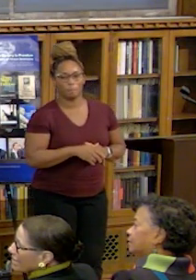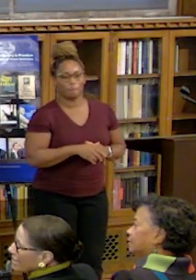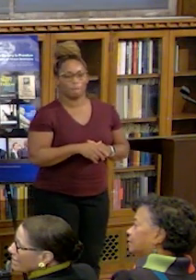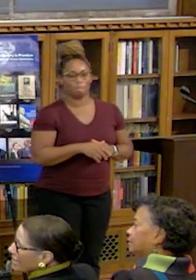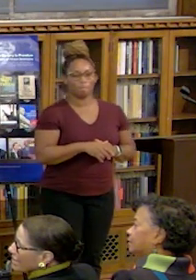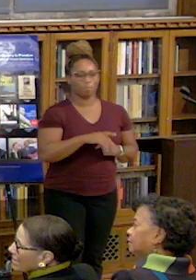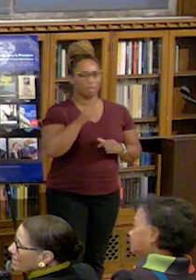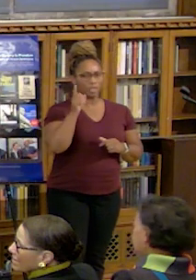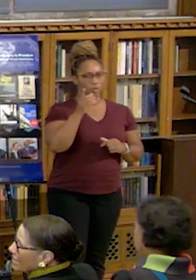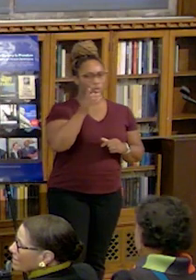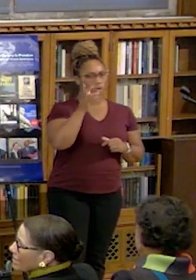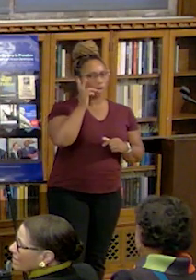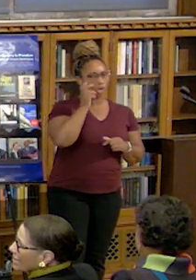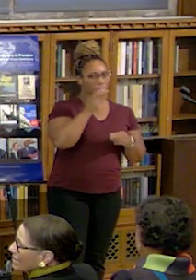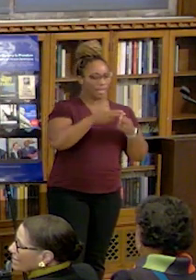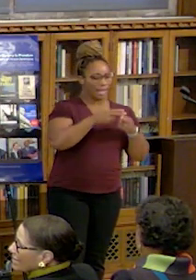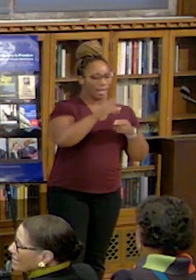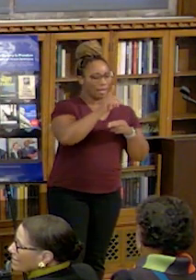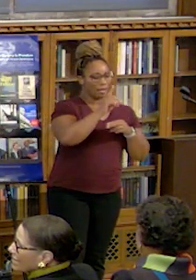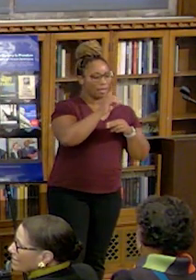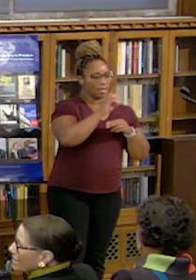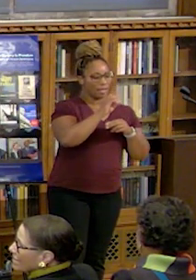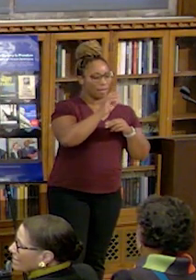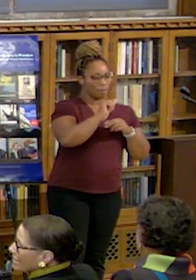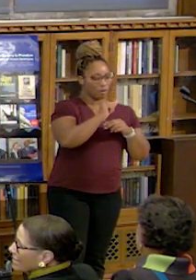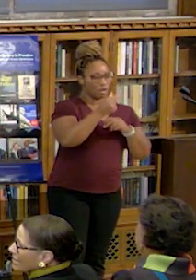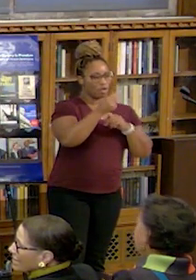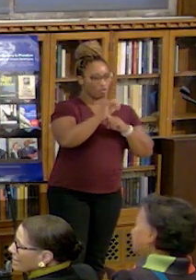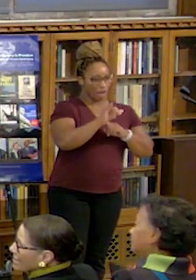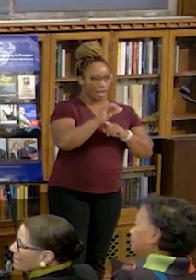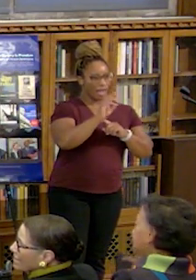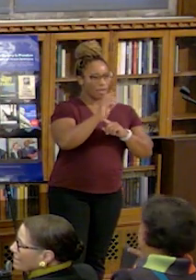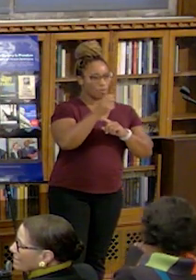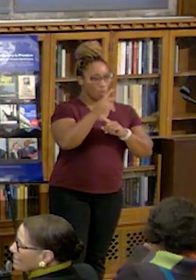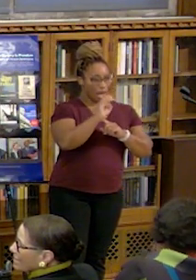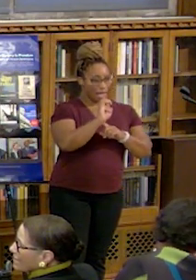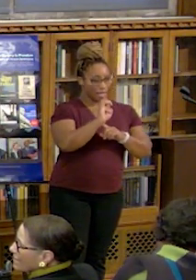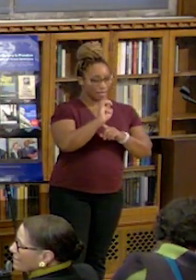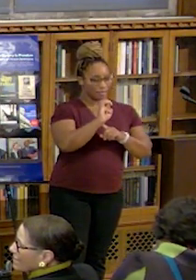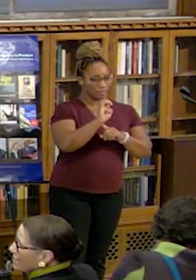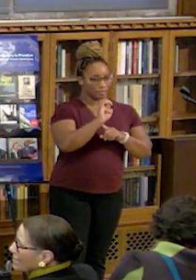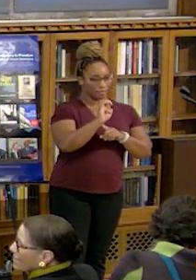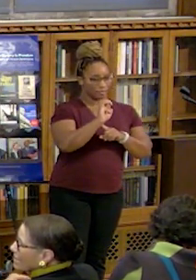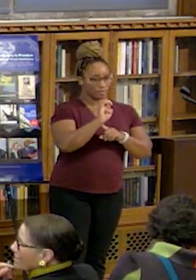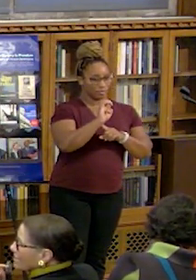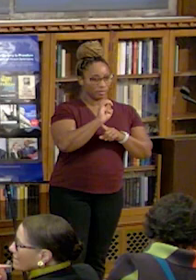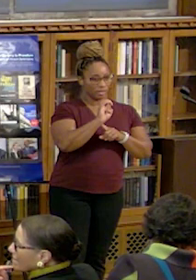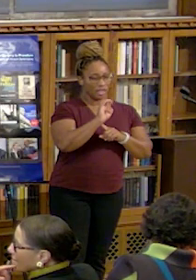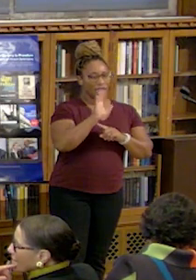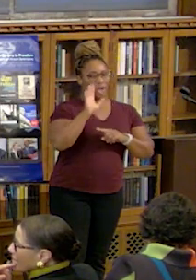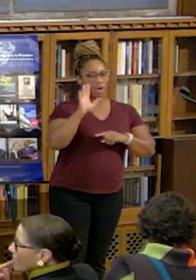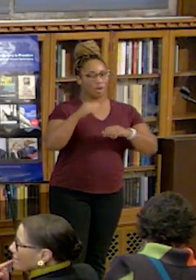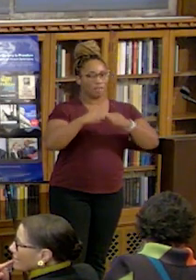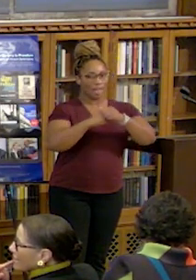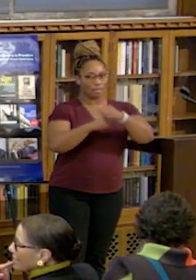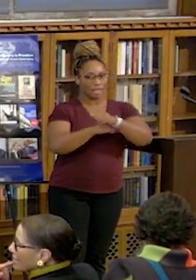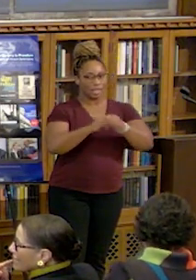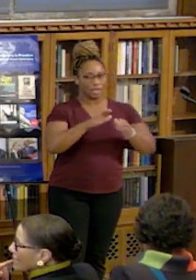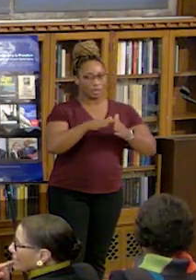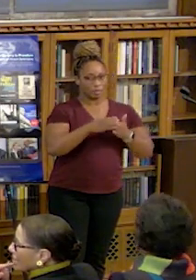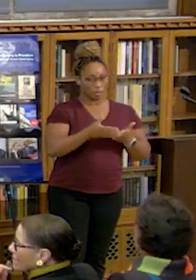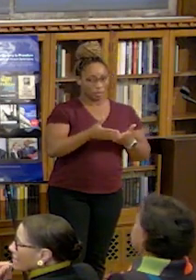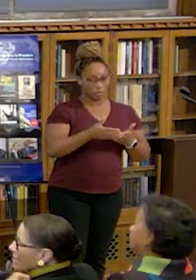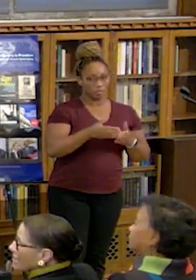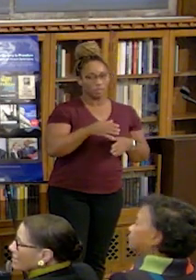the name um Deborah greay white uh and her found her foundational book aren't eye of